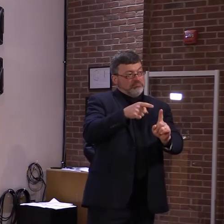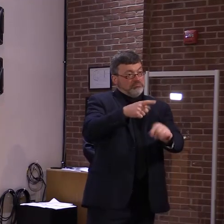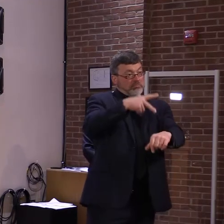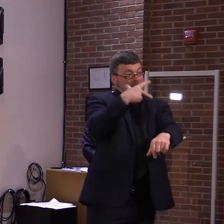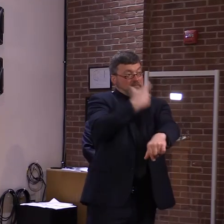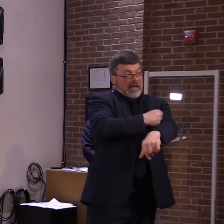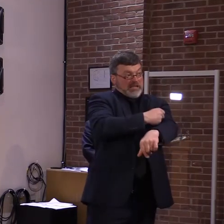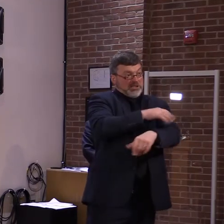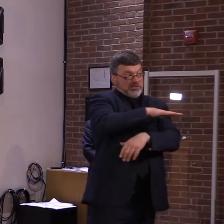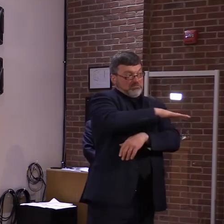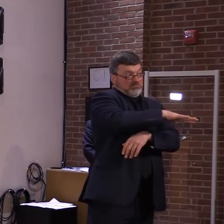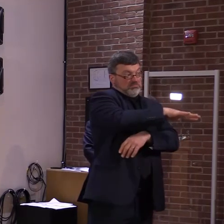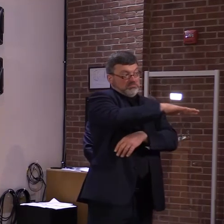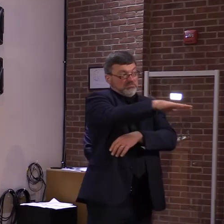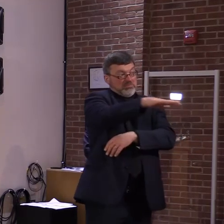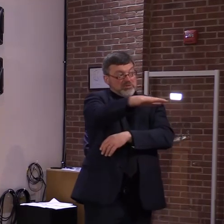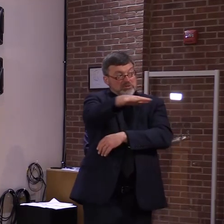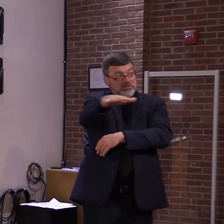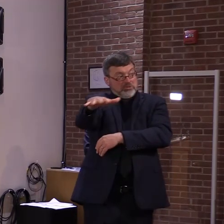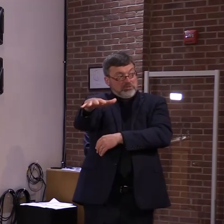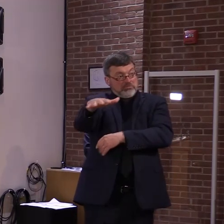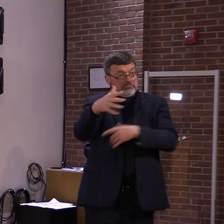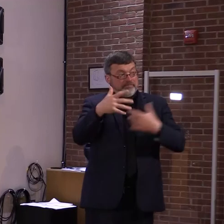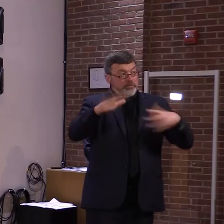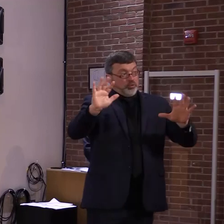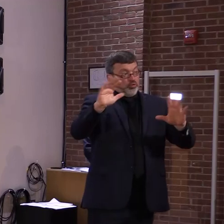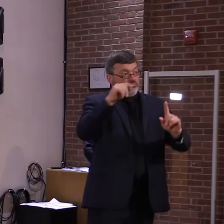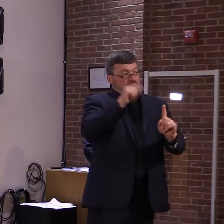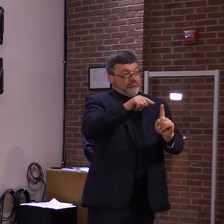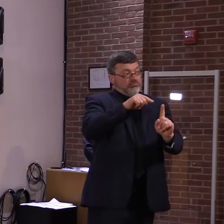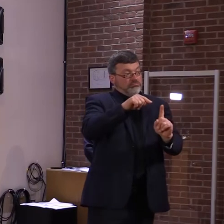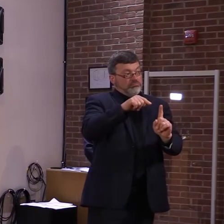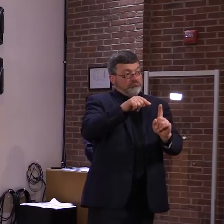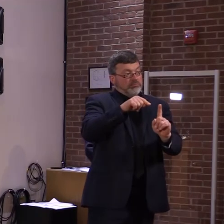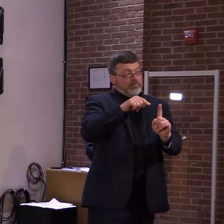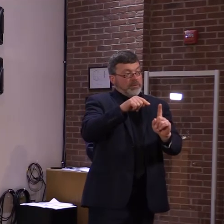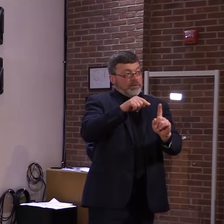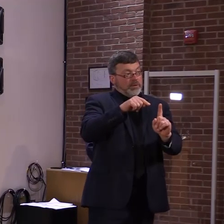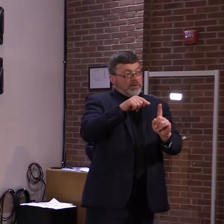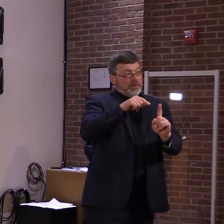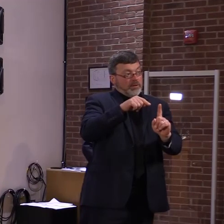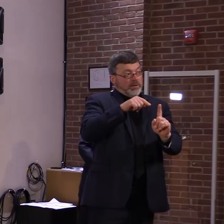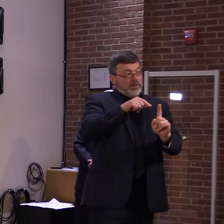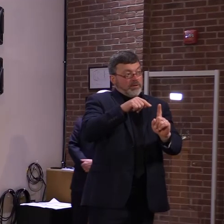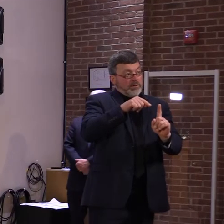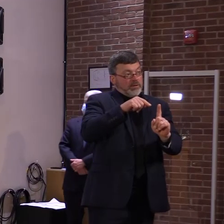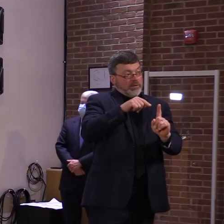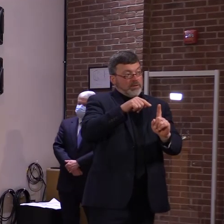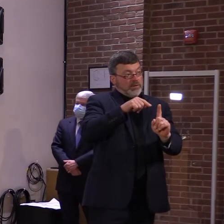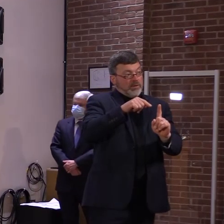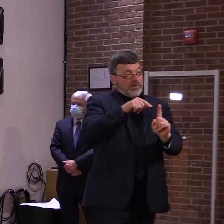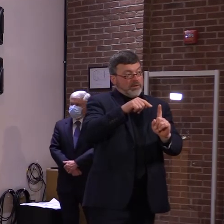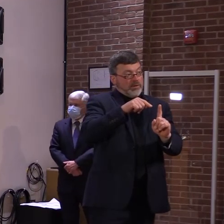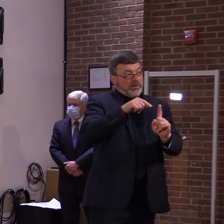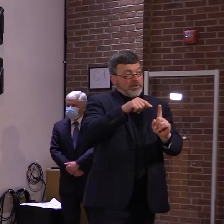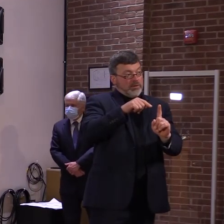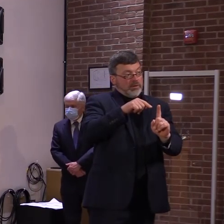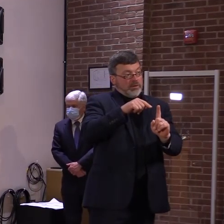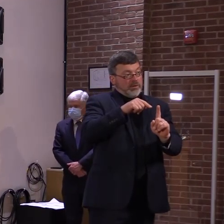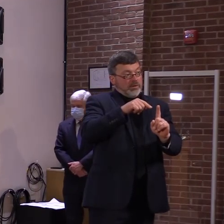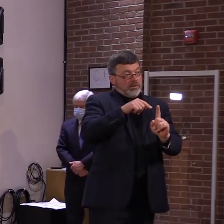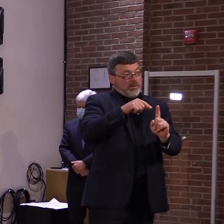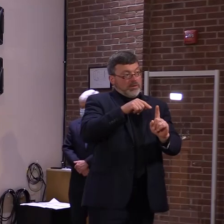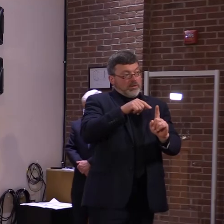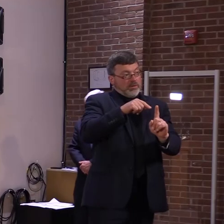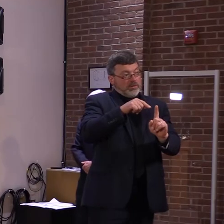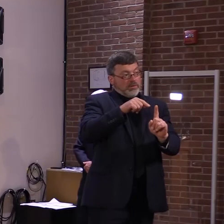likely to have enough of a viral load to infect others who are not vaccinated.